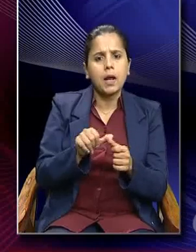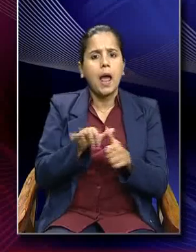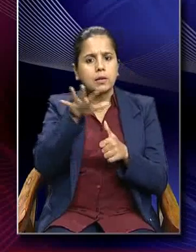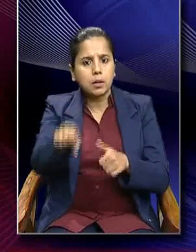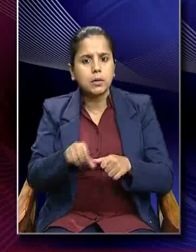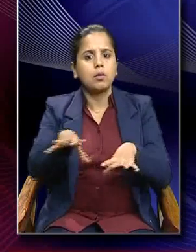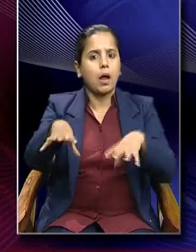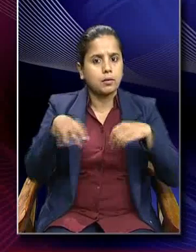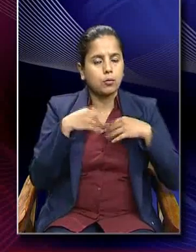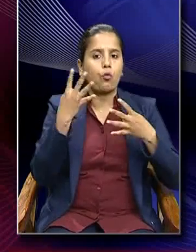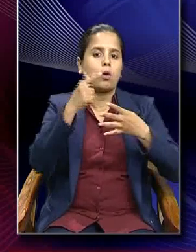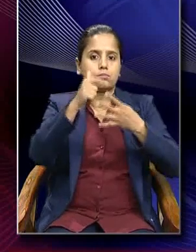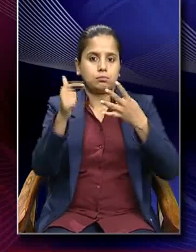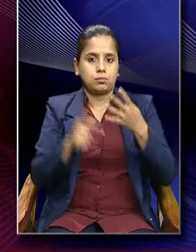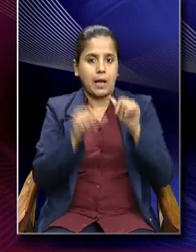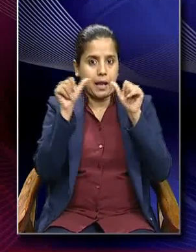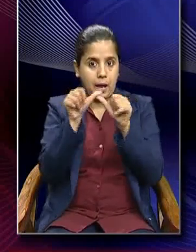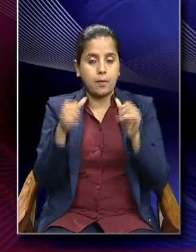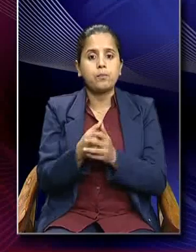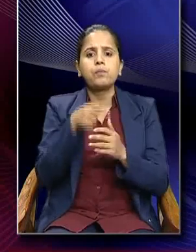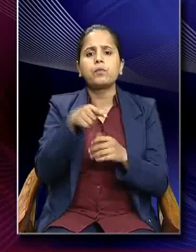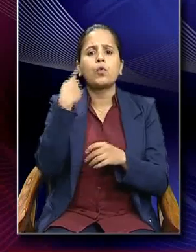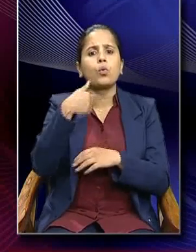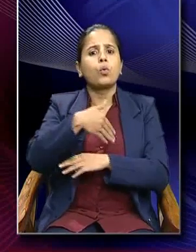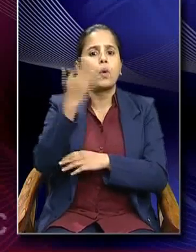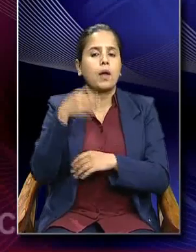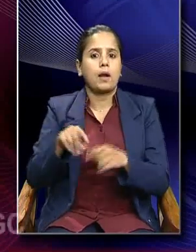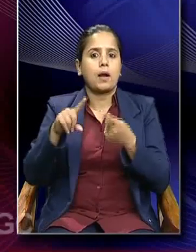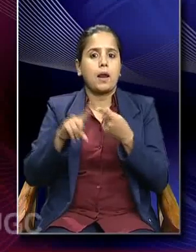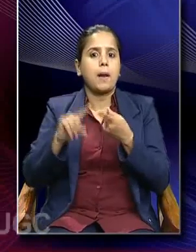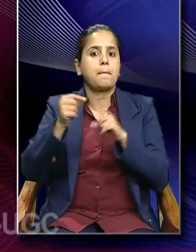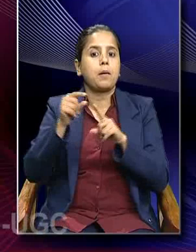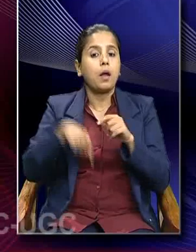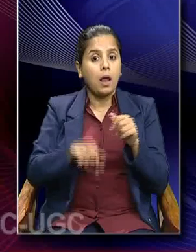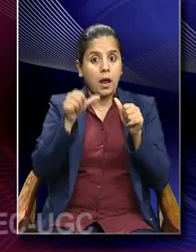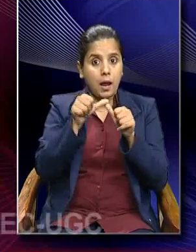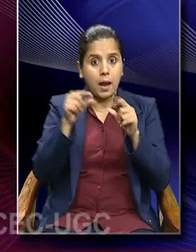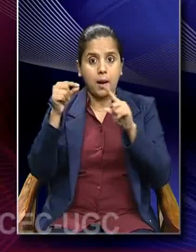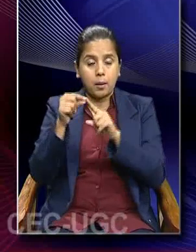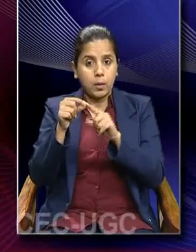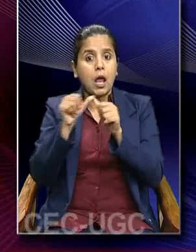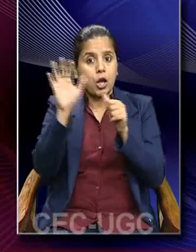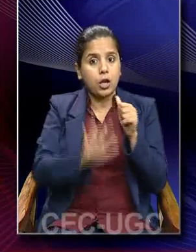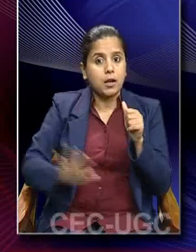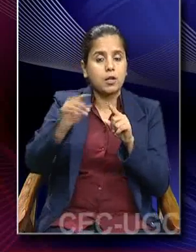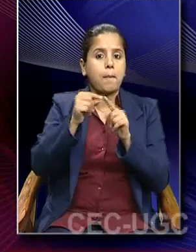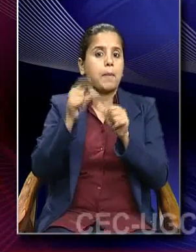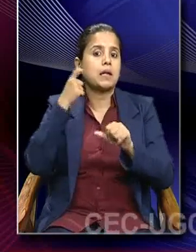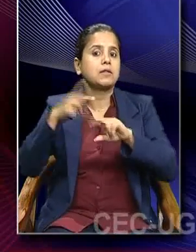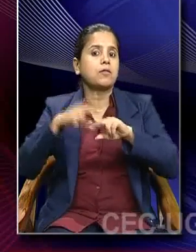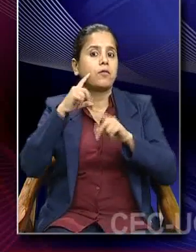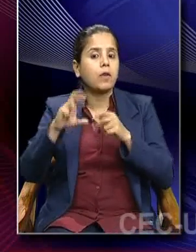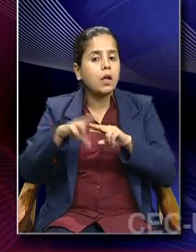acceptability. They are introduced by APERC, that is Asia Pacific Energy Research Center,